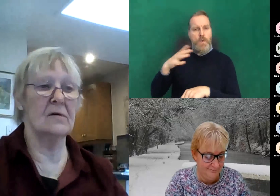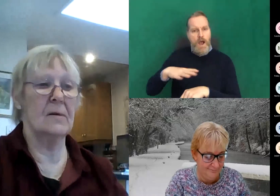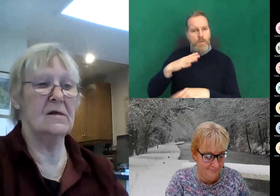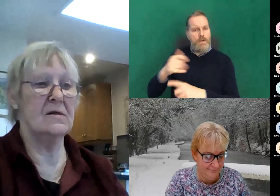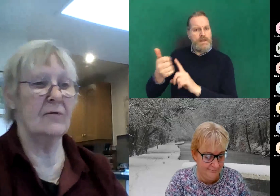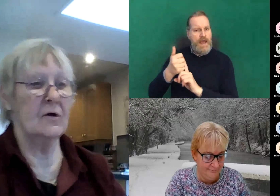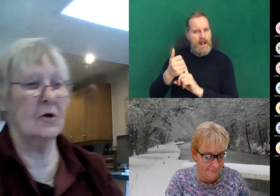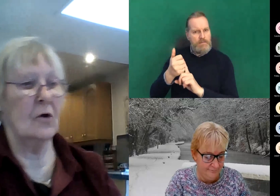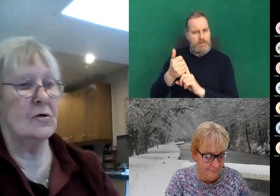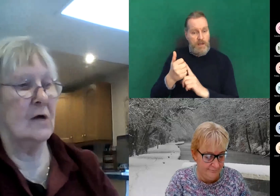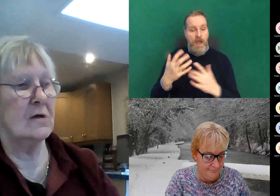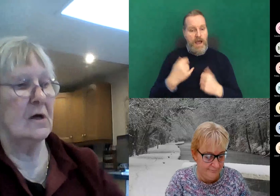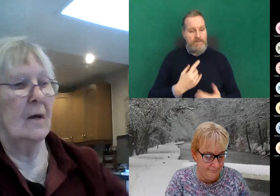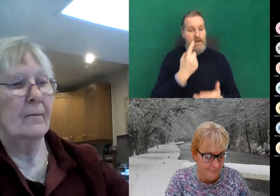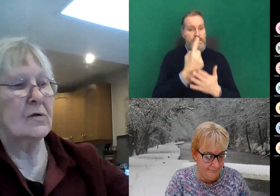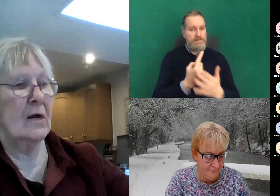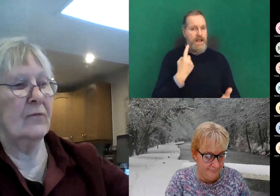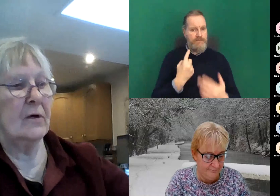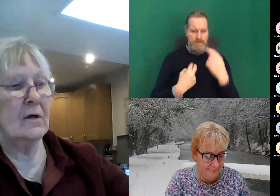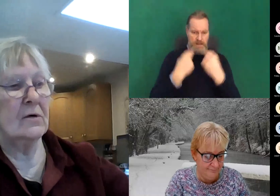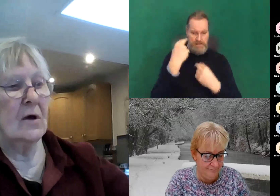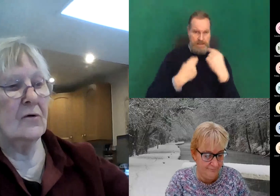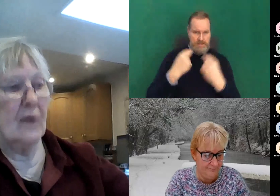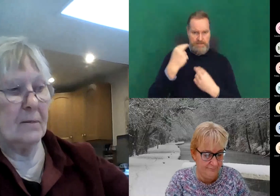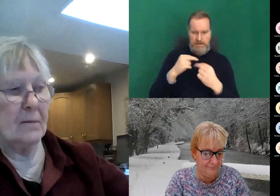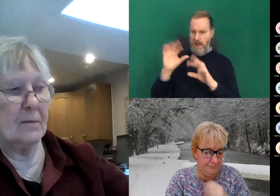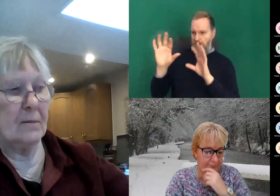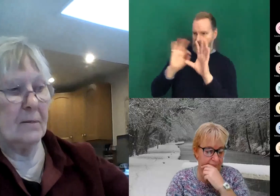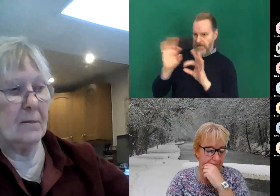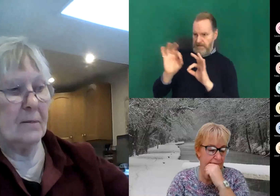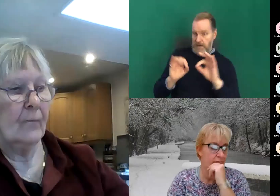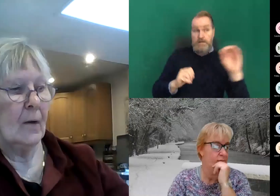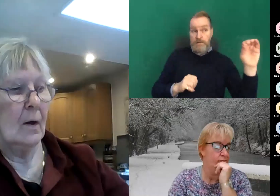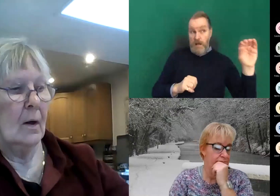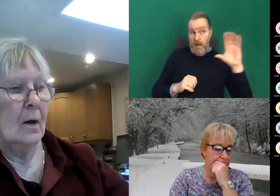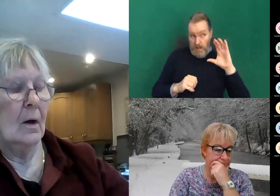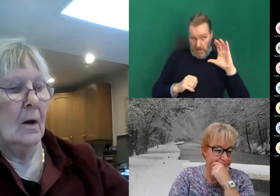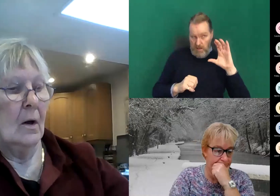self-assessments as a basis for negotiating state-funded direct payments.